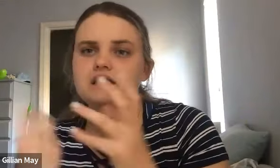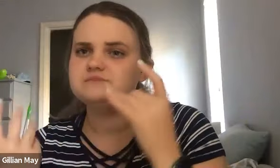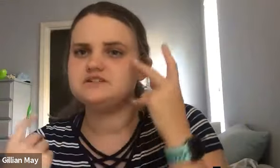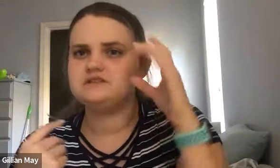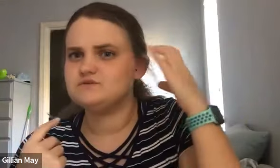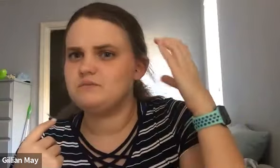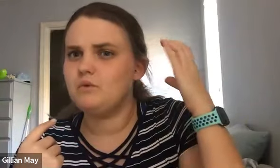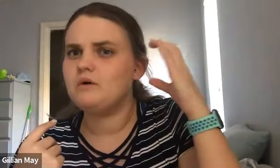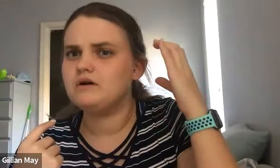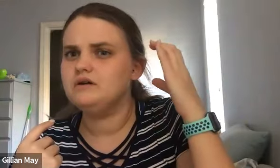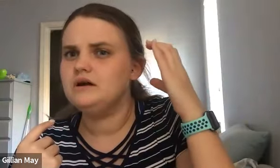lot of times I do see this one more, but